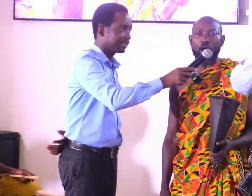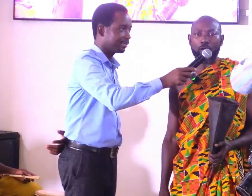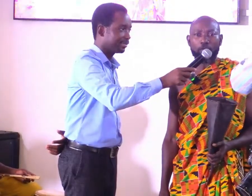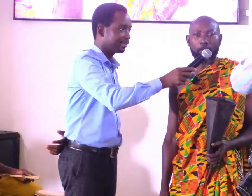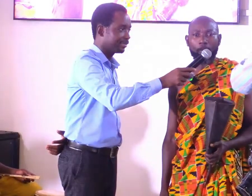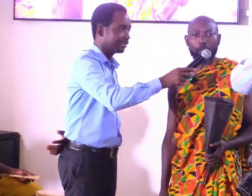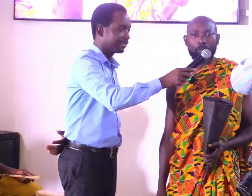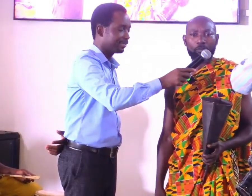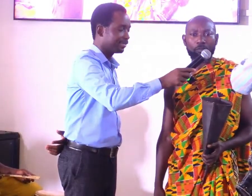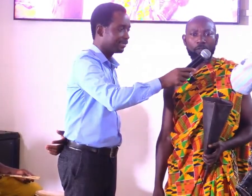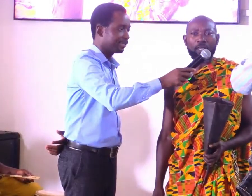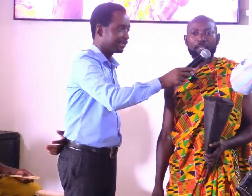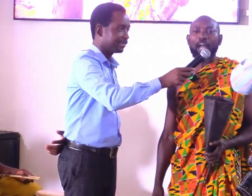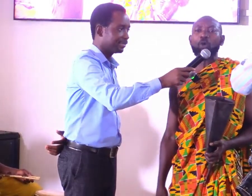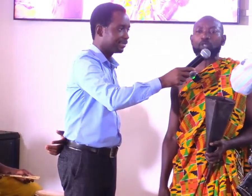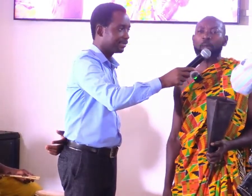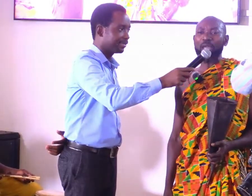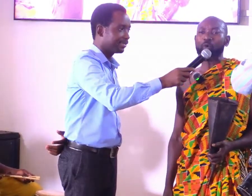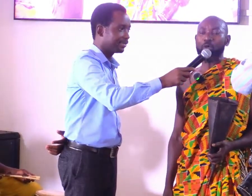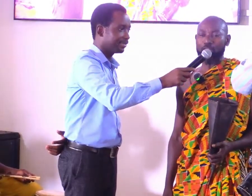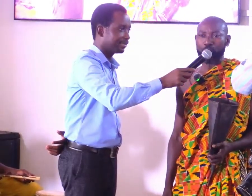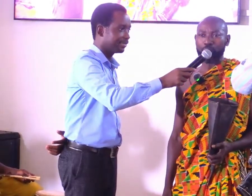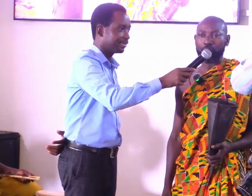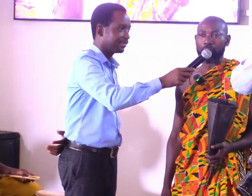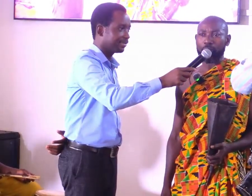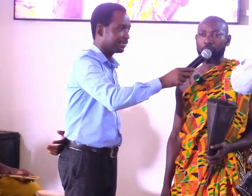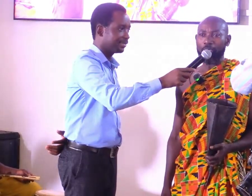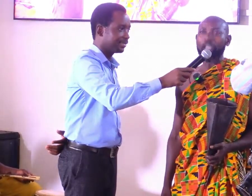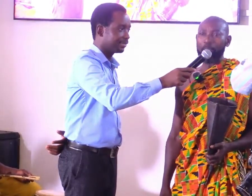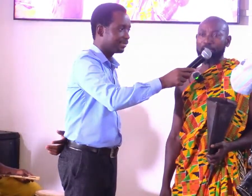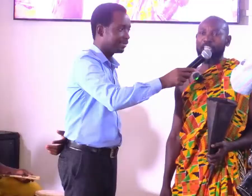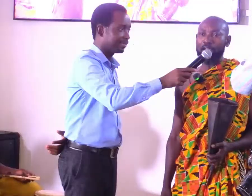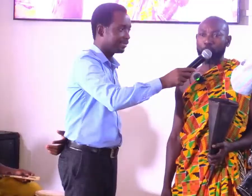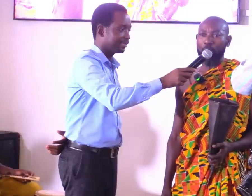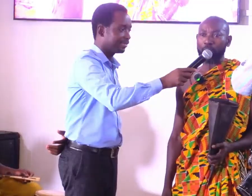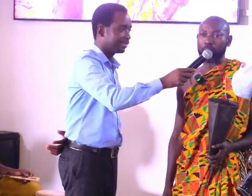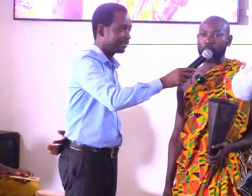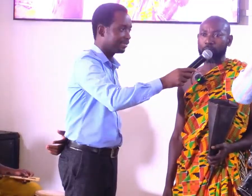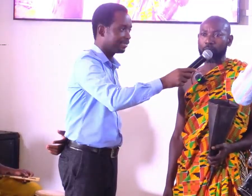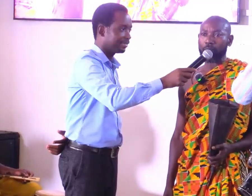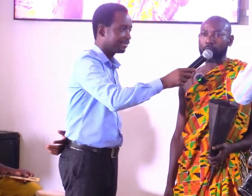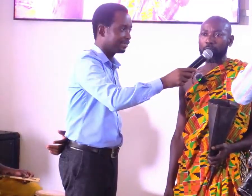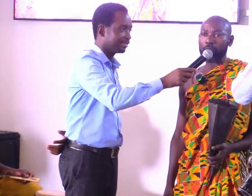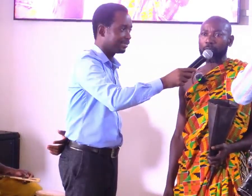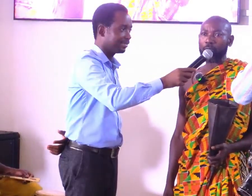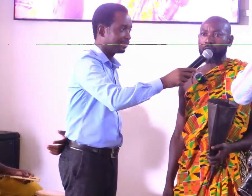Obefo, kika unsampen bigu yasum, nebeti na supemu.